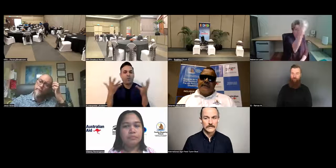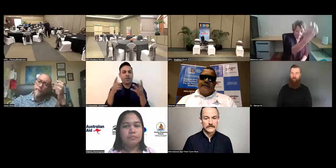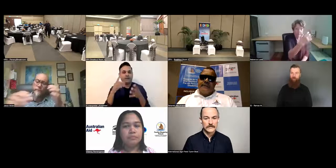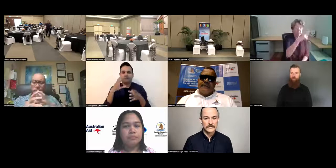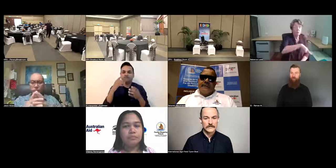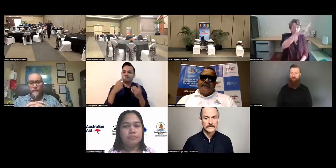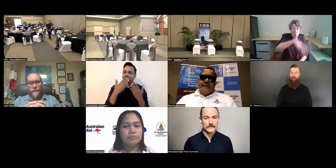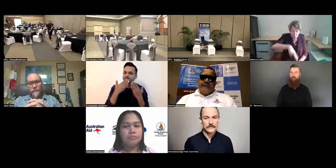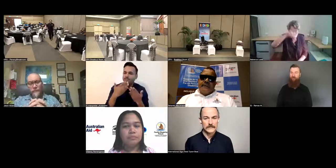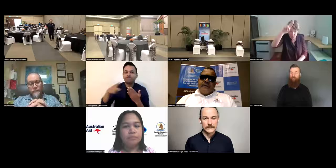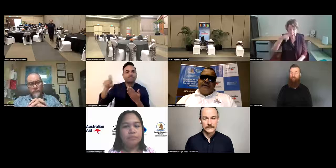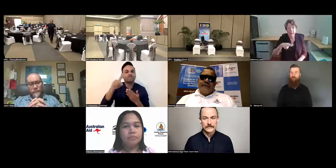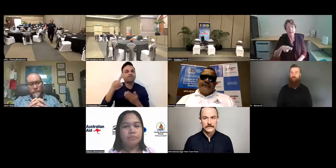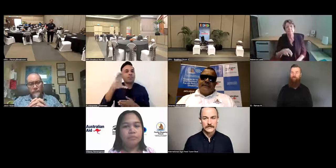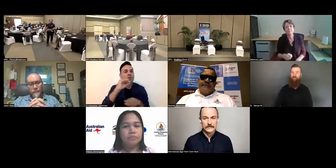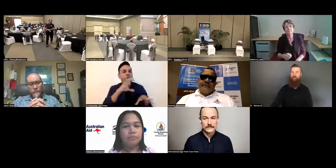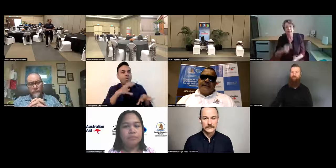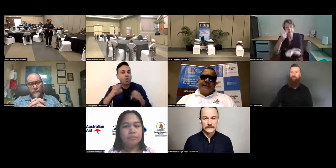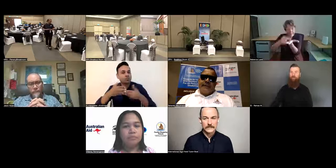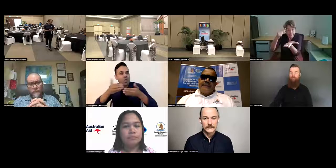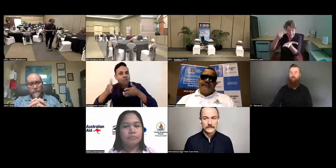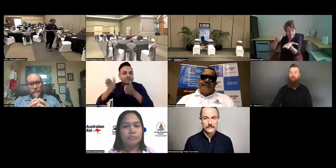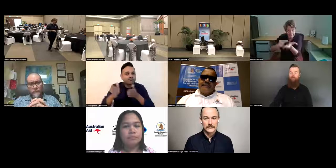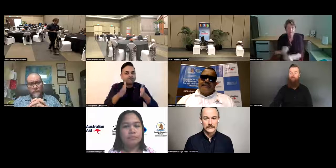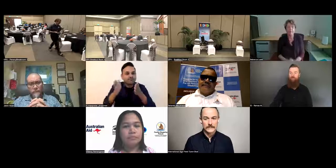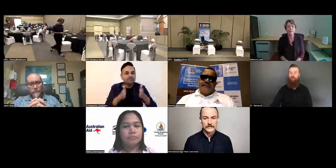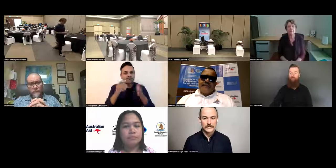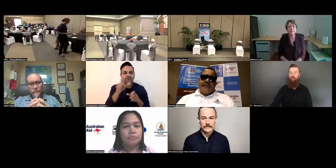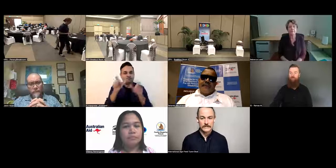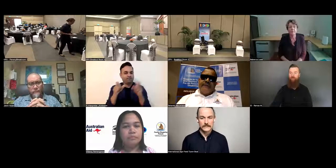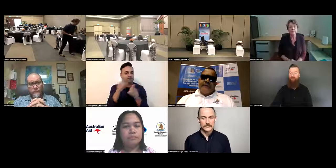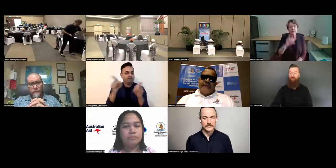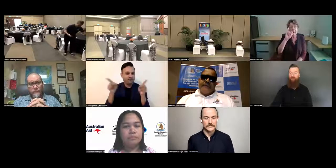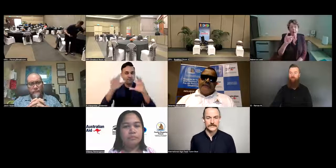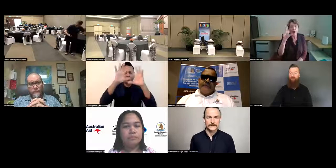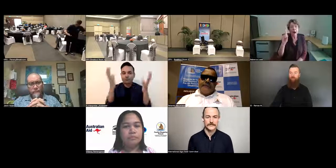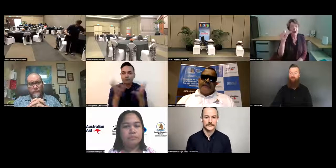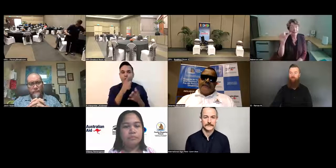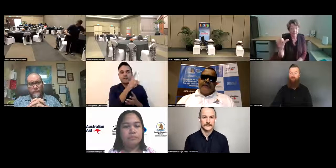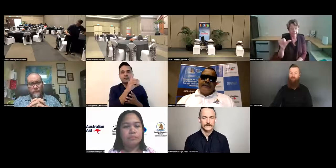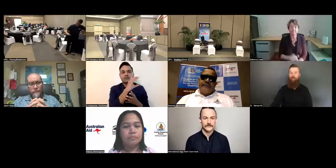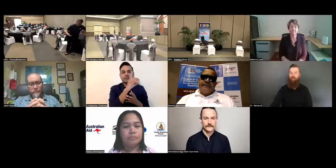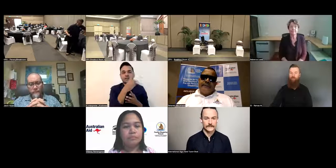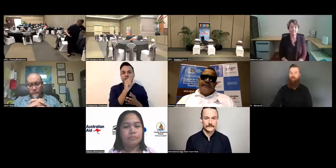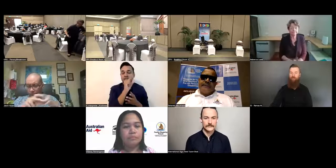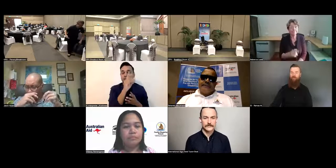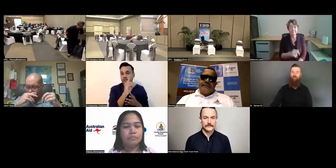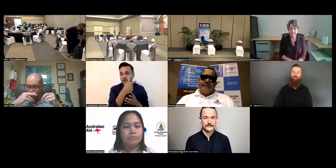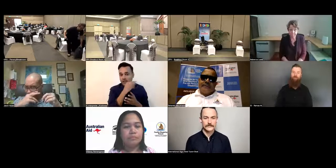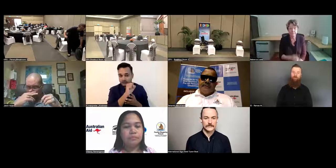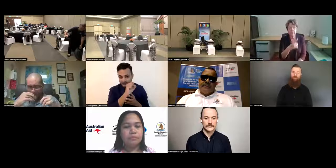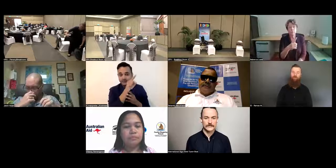Ghana, together with International Disability Alliance, for supporting this